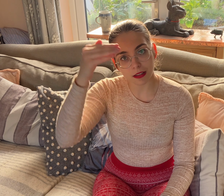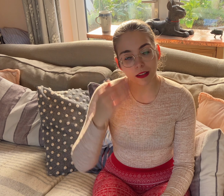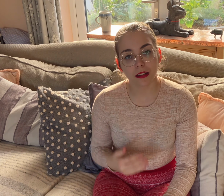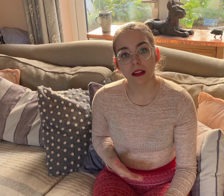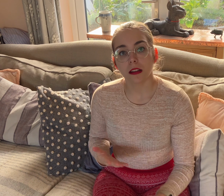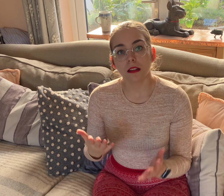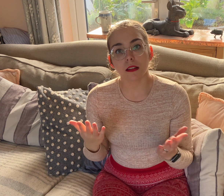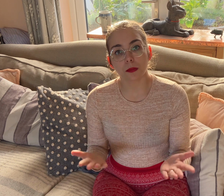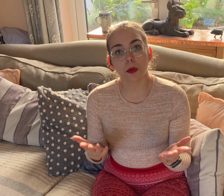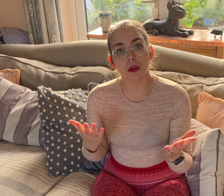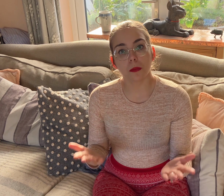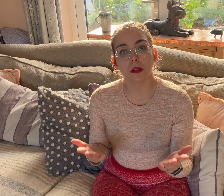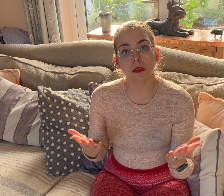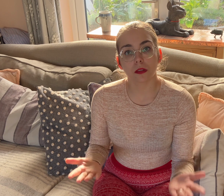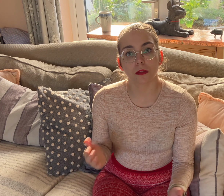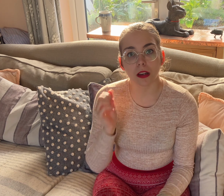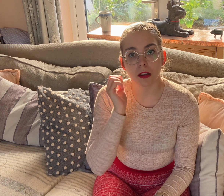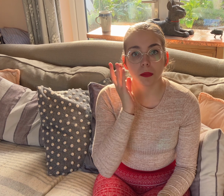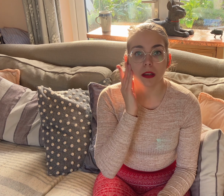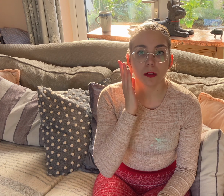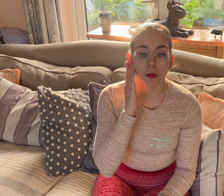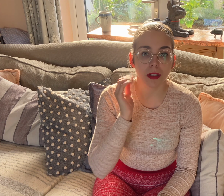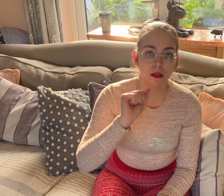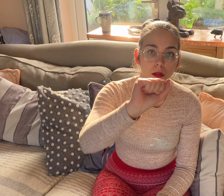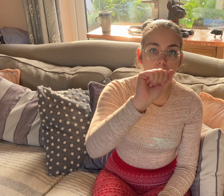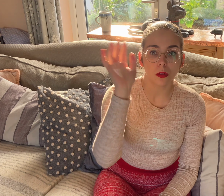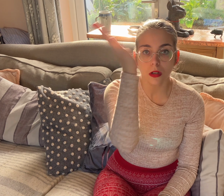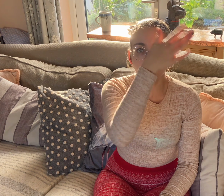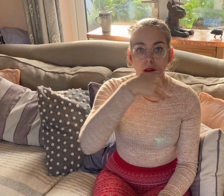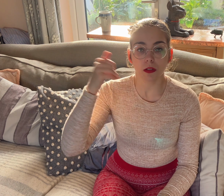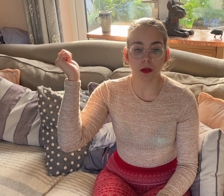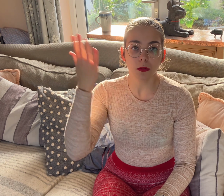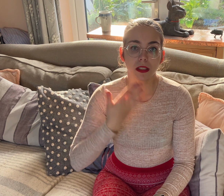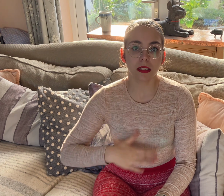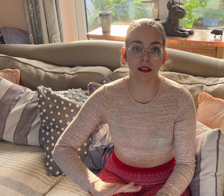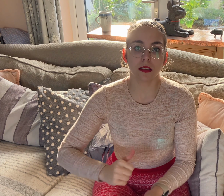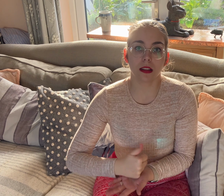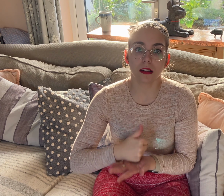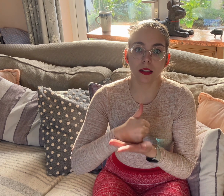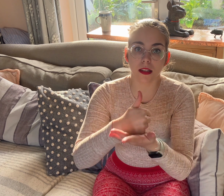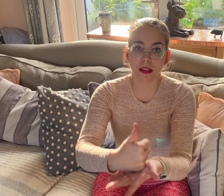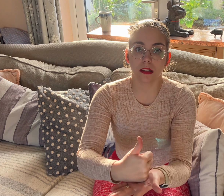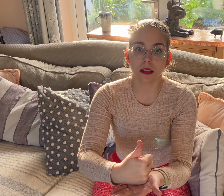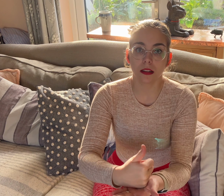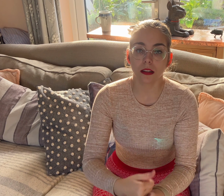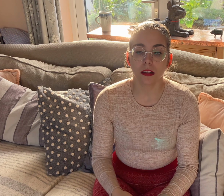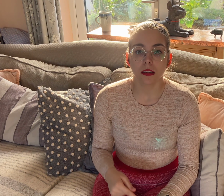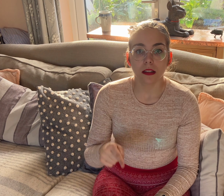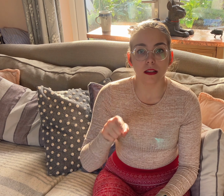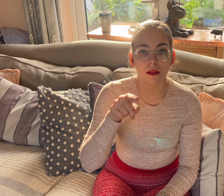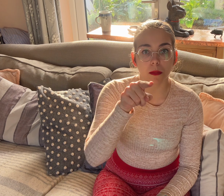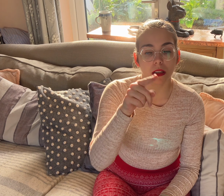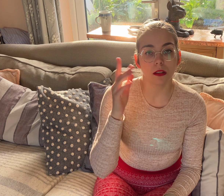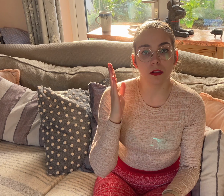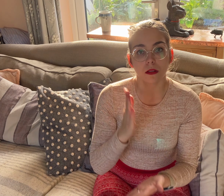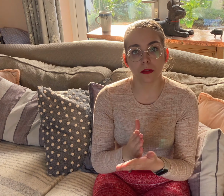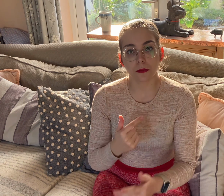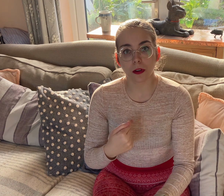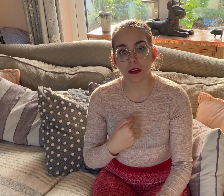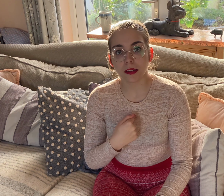this moment of timing, when your soul needs a lining, it's me you confiding,